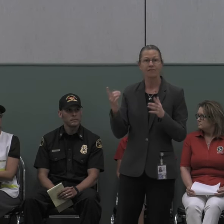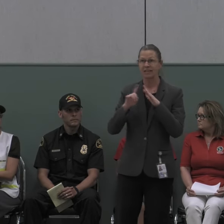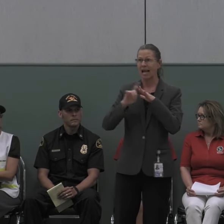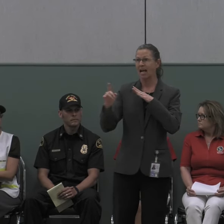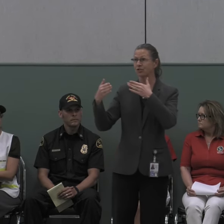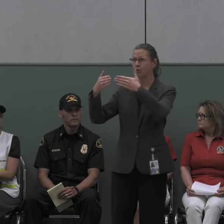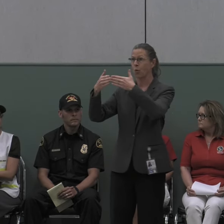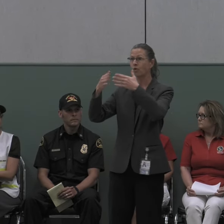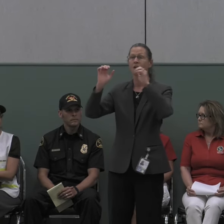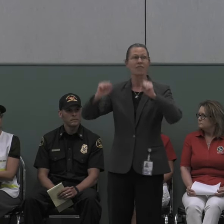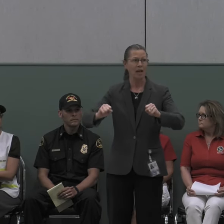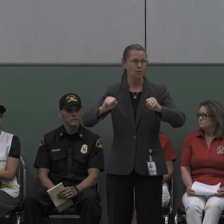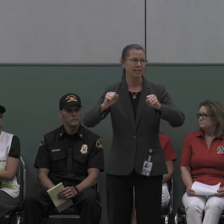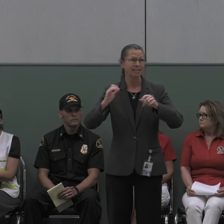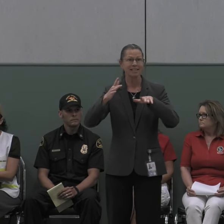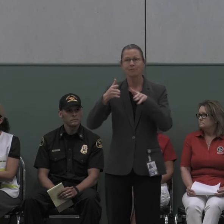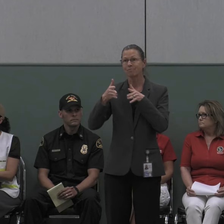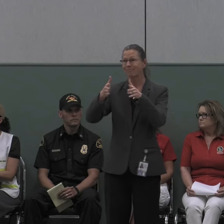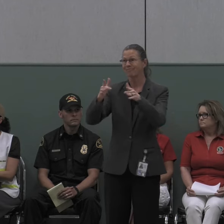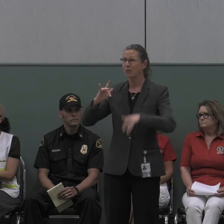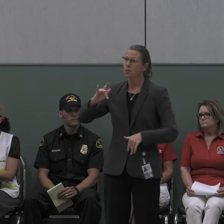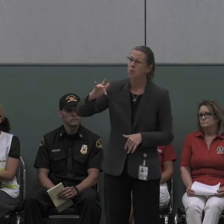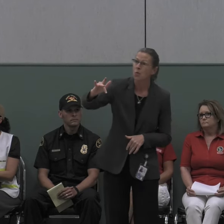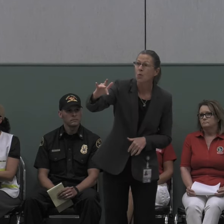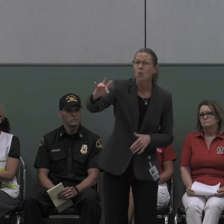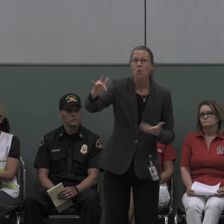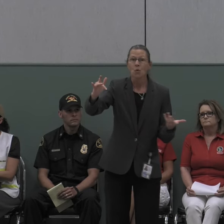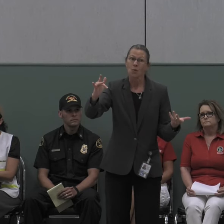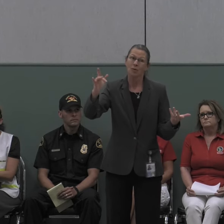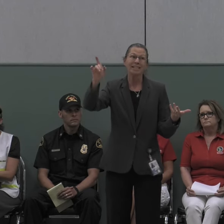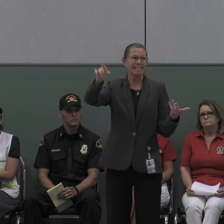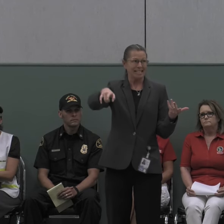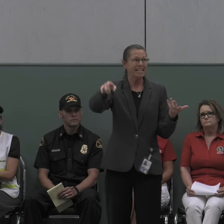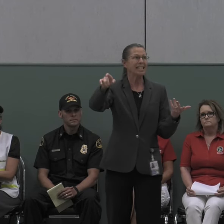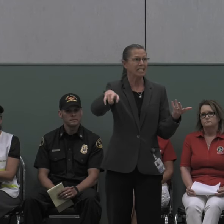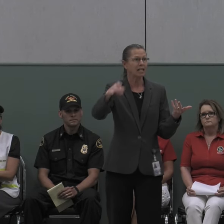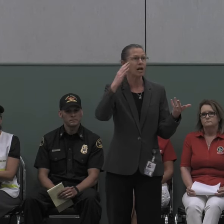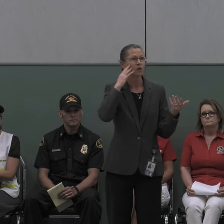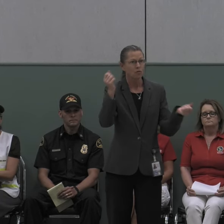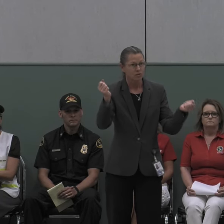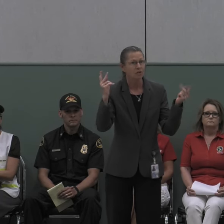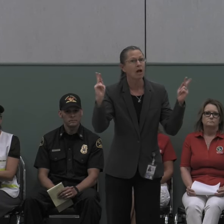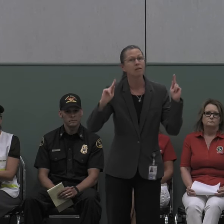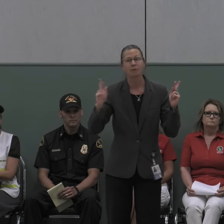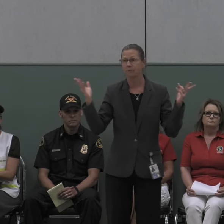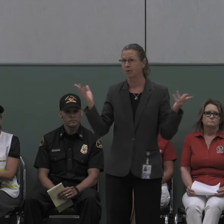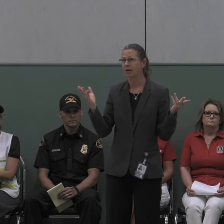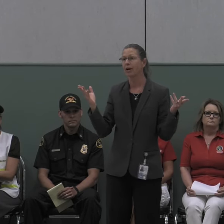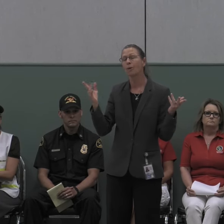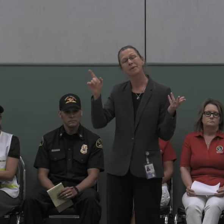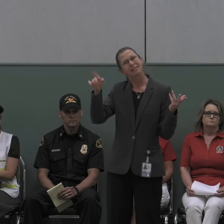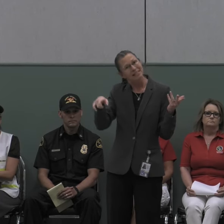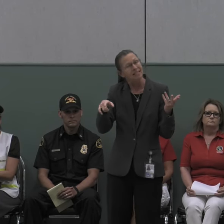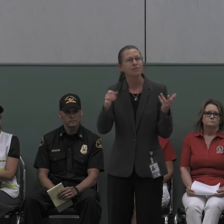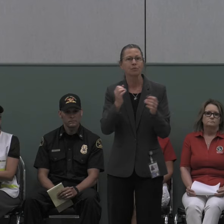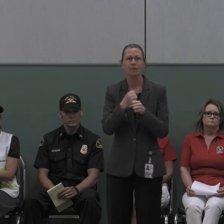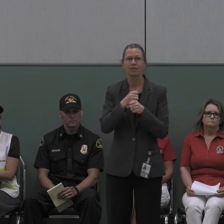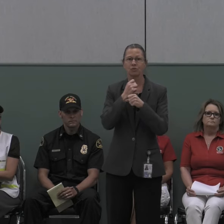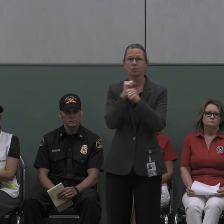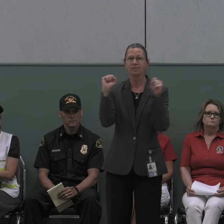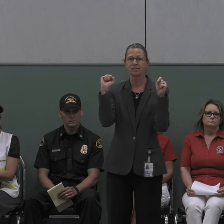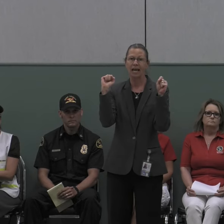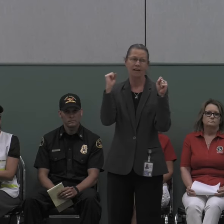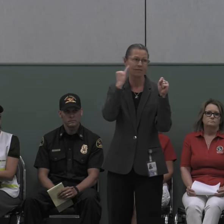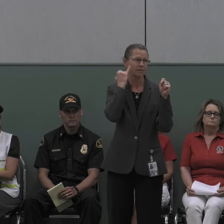keep open as much as we can, I know it's pretty tight in here, but please, we need to make sure that we are safe in case something